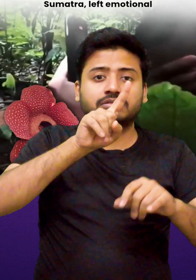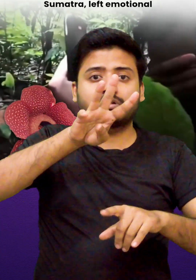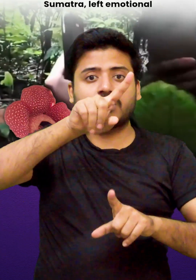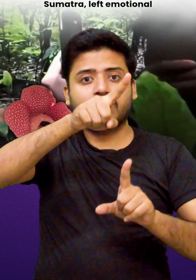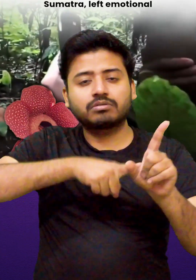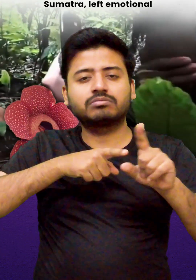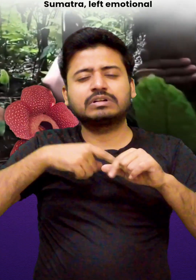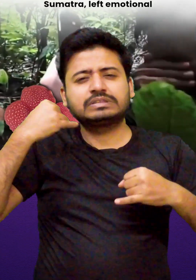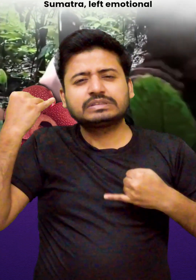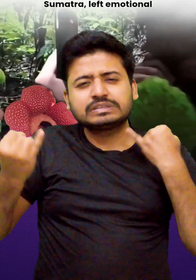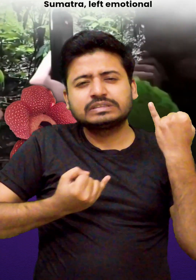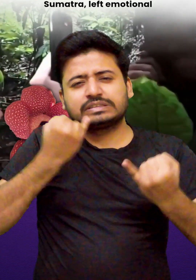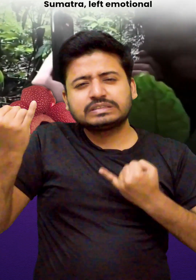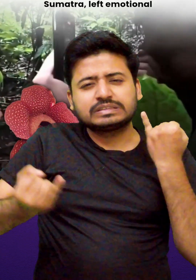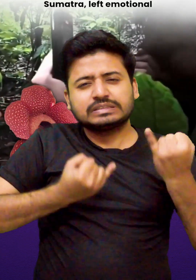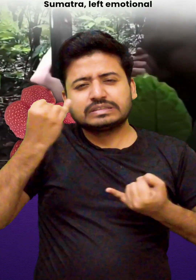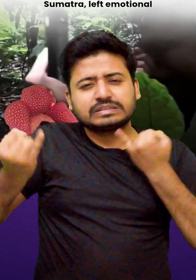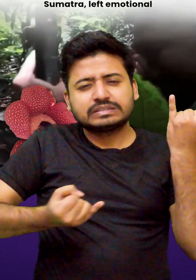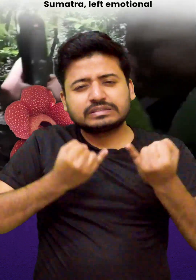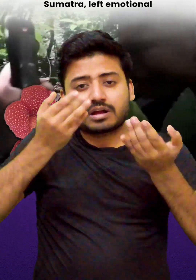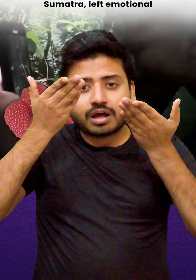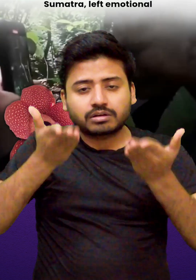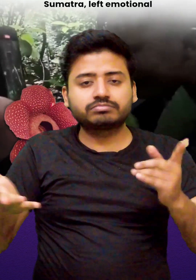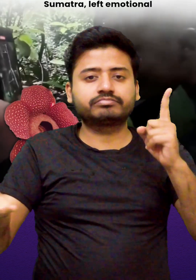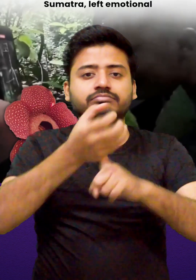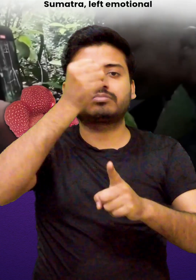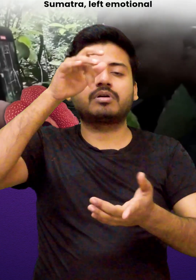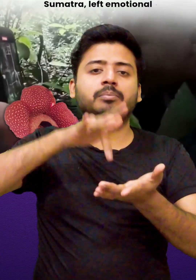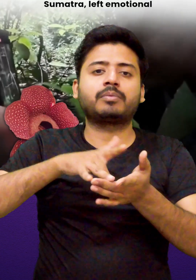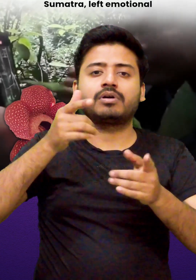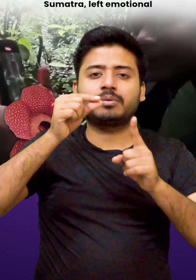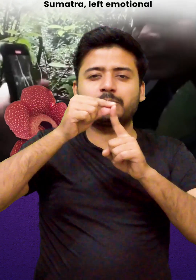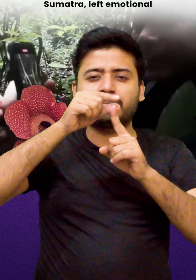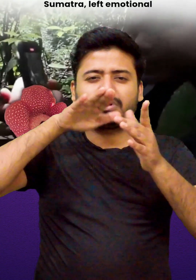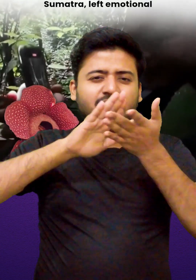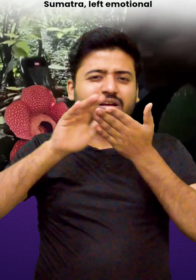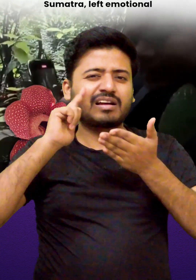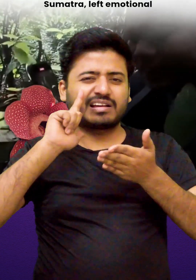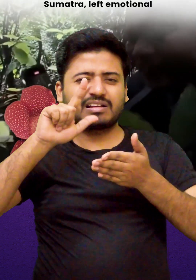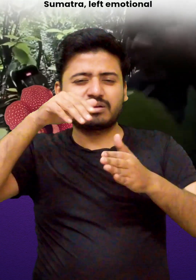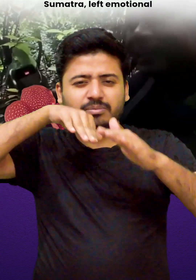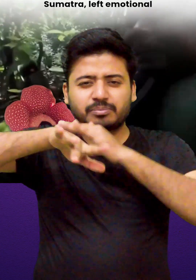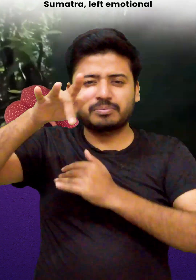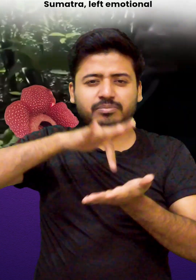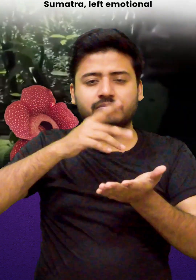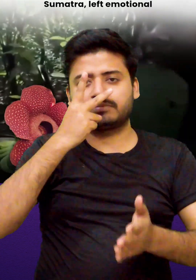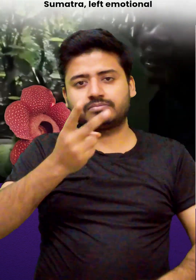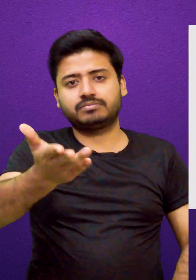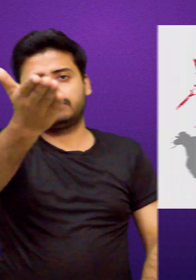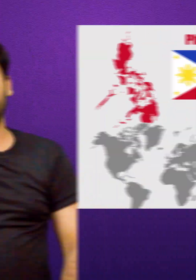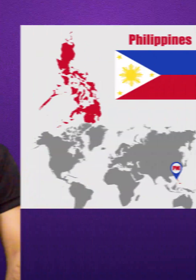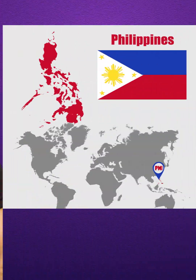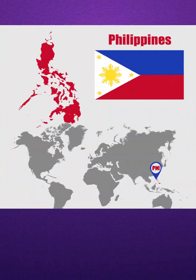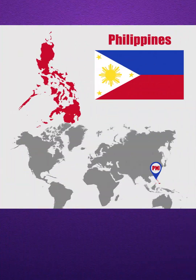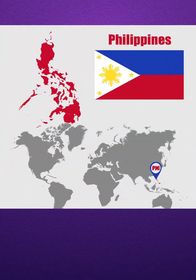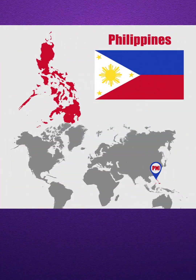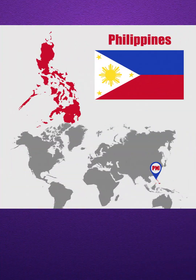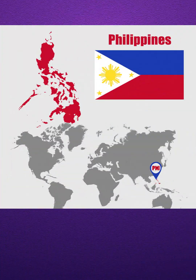and protect the world's rarest species. The rare corpse flower, discovered blooming in the Sumatran rainforest after a